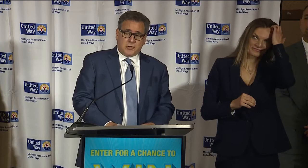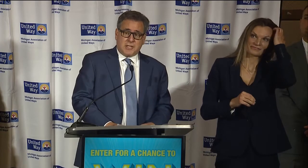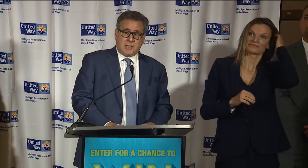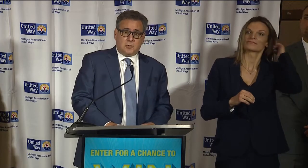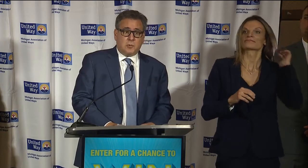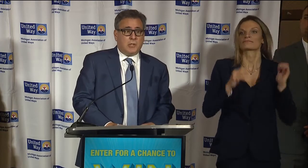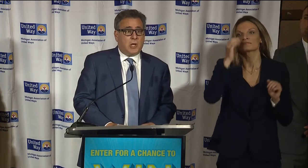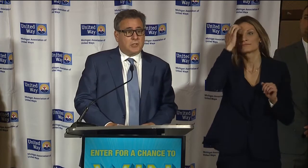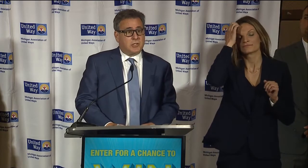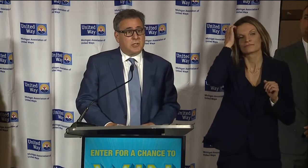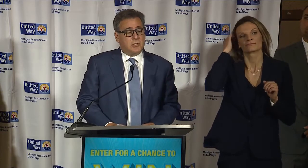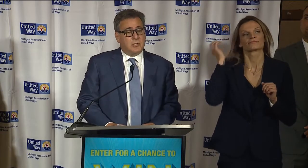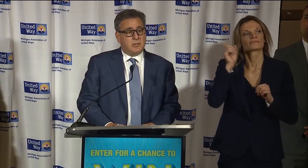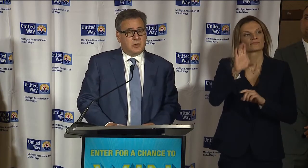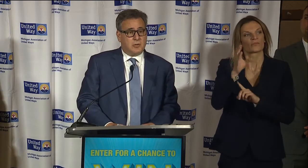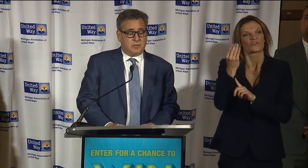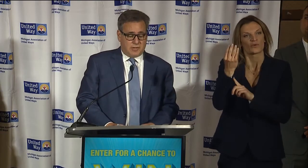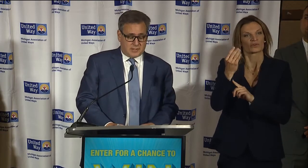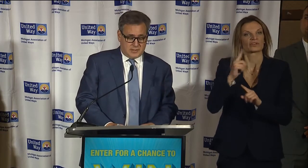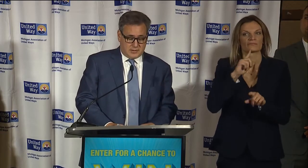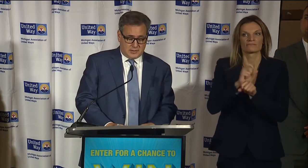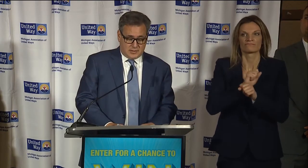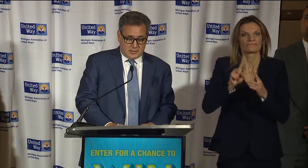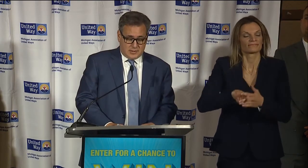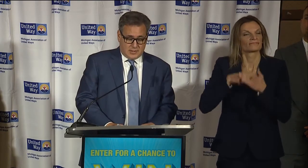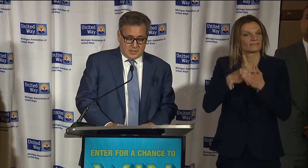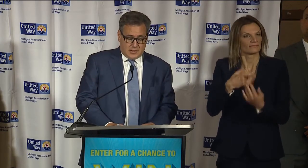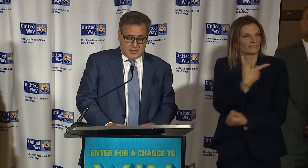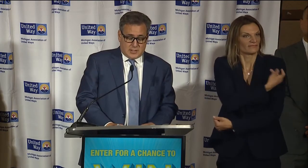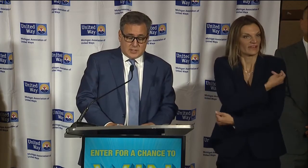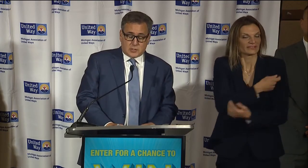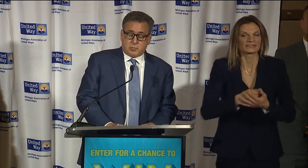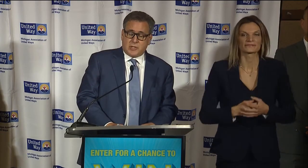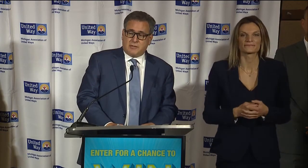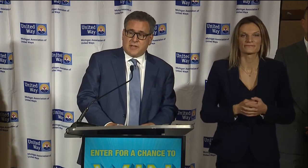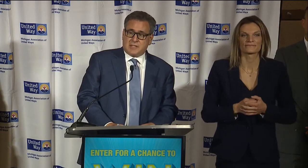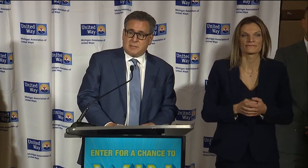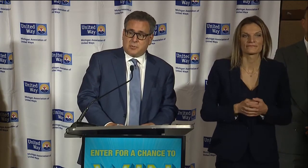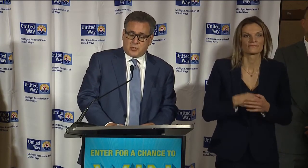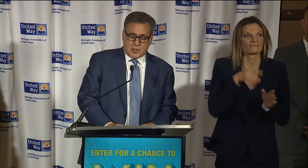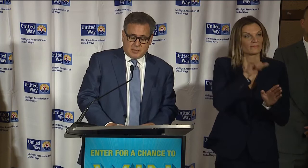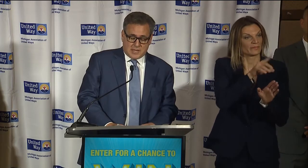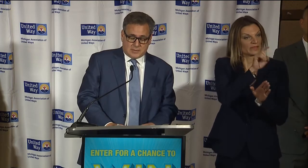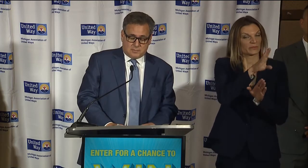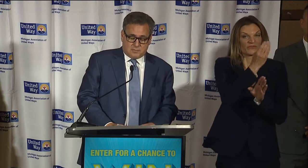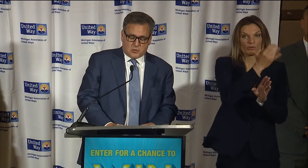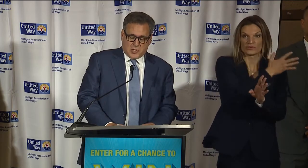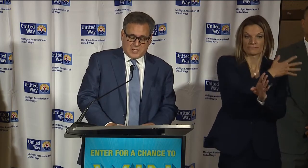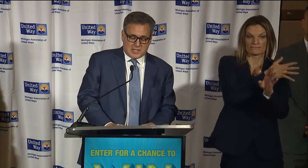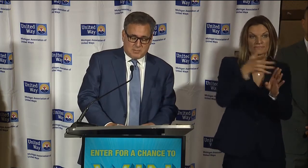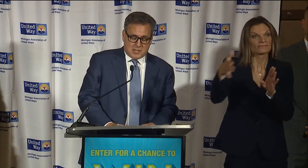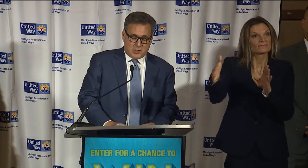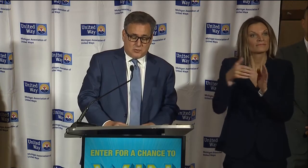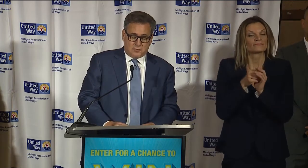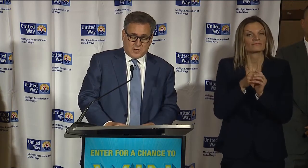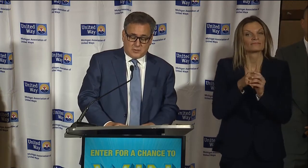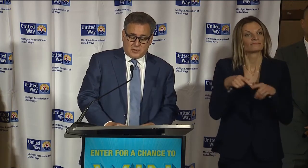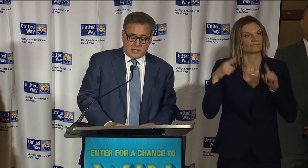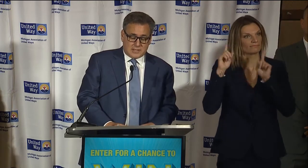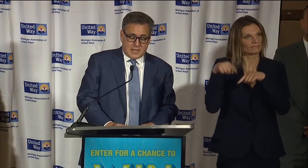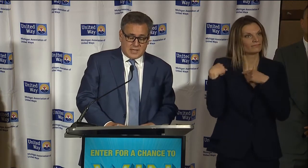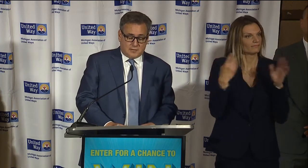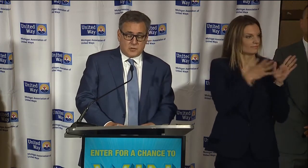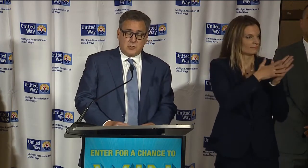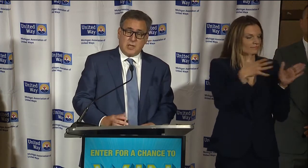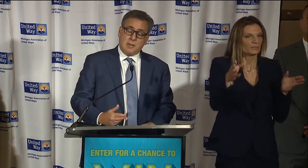December the 14th, we launched the COVID vaccine. Since the spring, the vaccine program has greatly expanded through